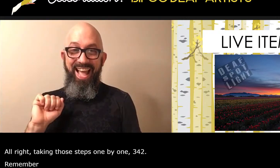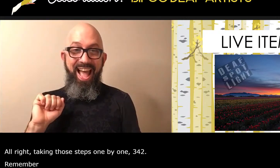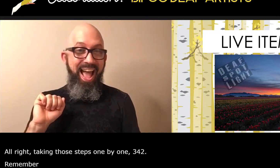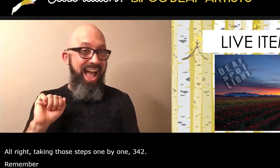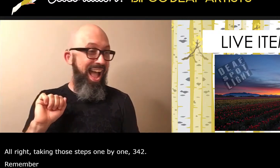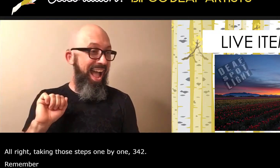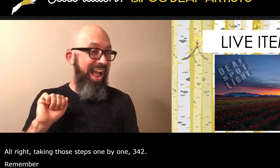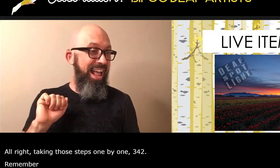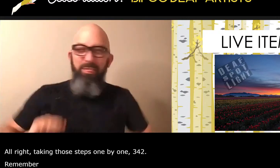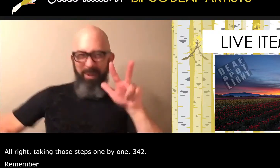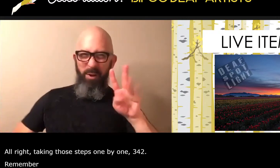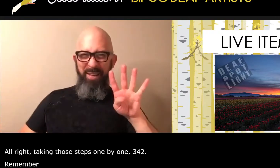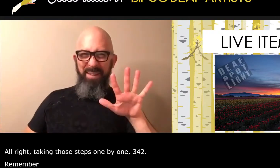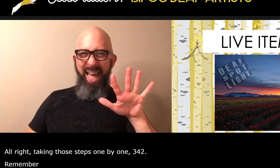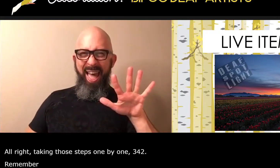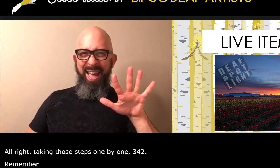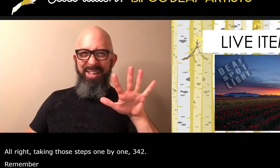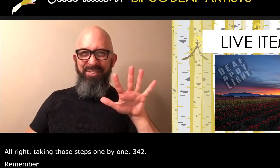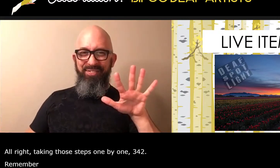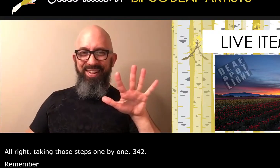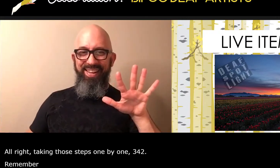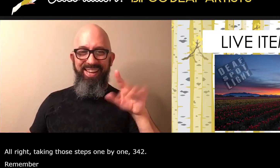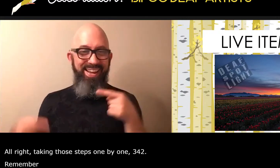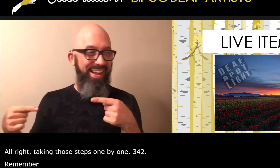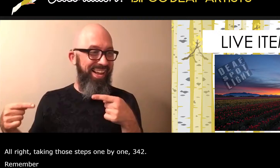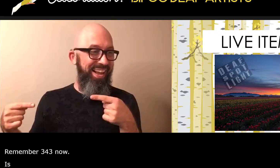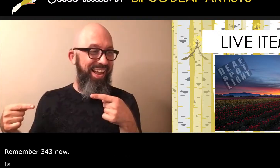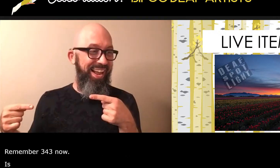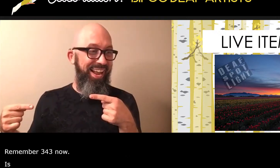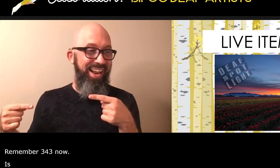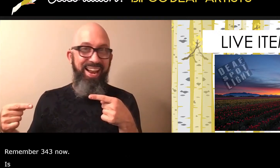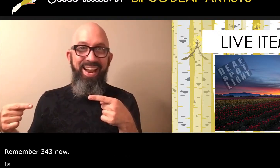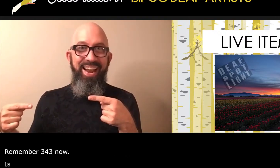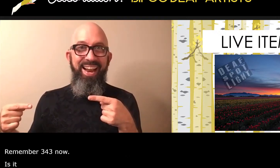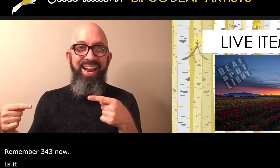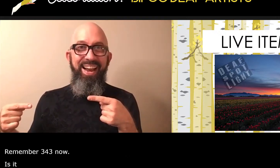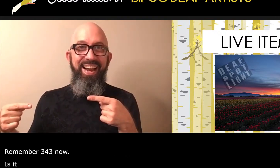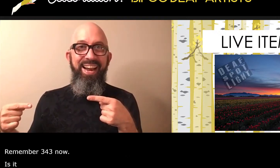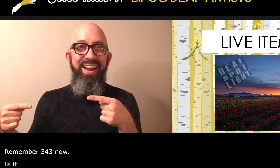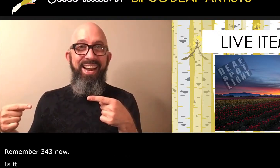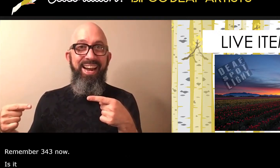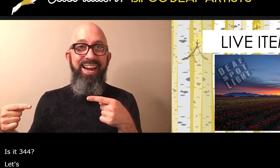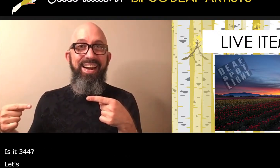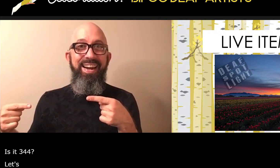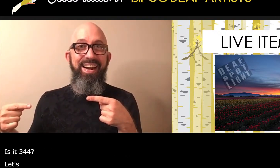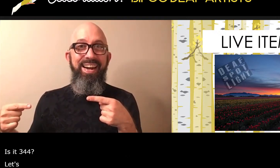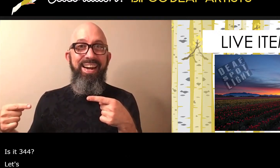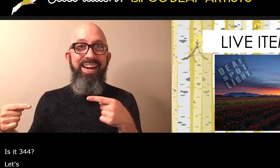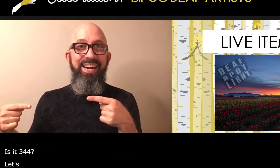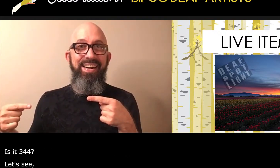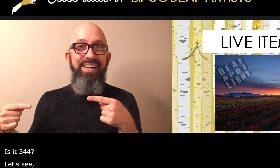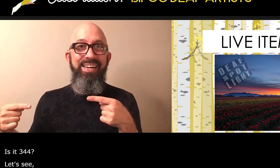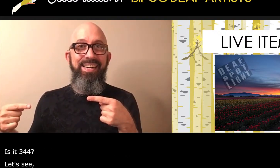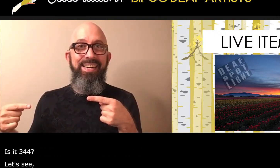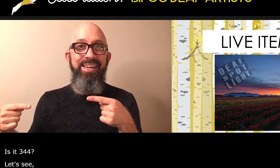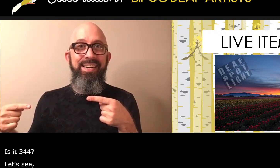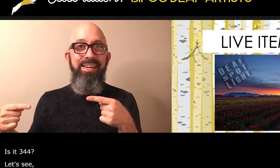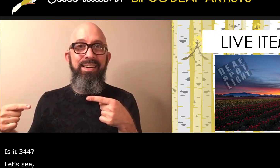Are we, is it 344? Let's see. 345, it's already come up to 345.